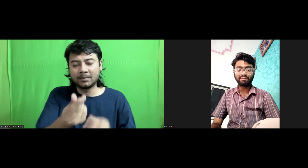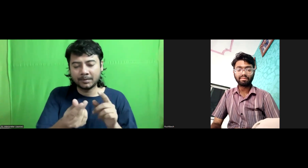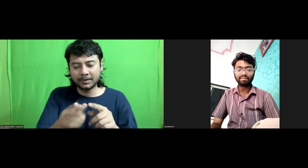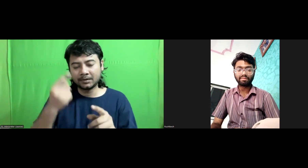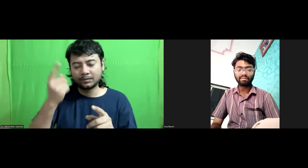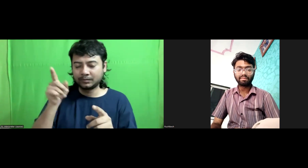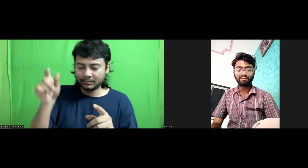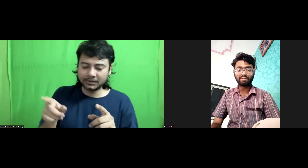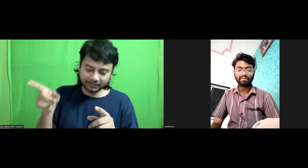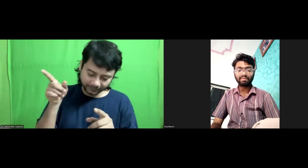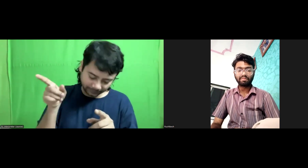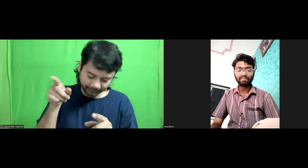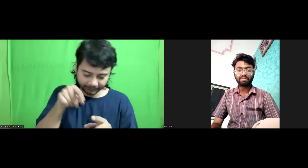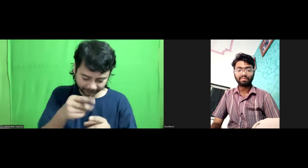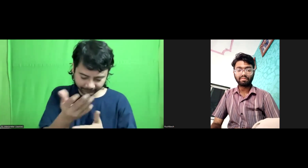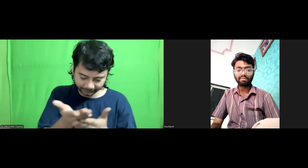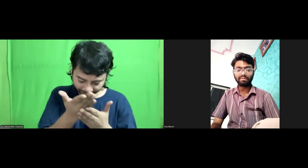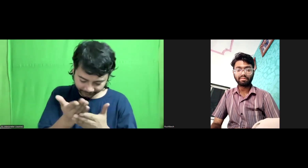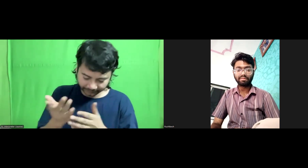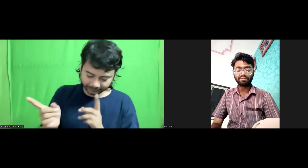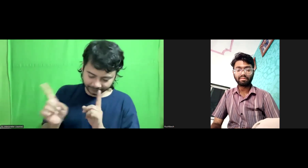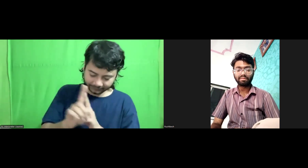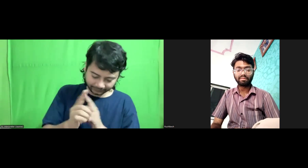their soul will also get benefited.